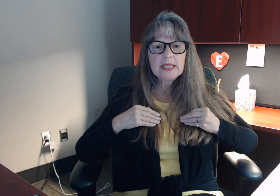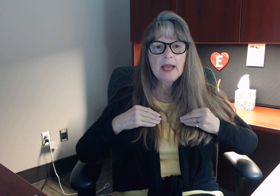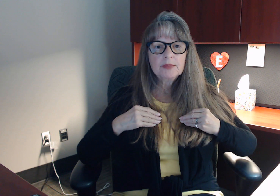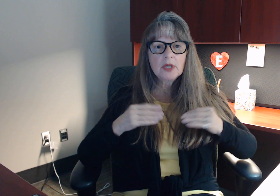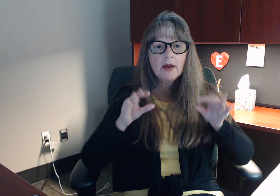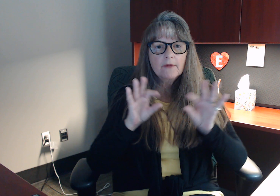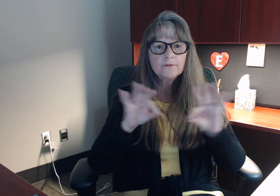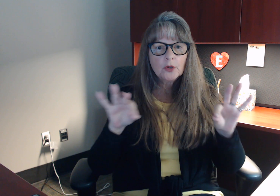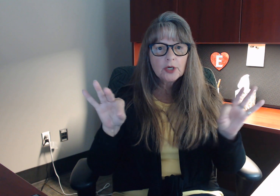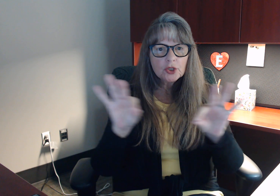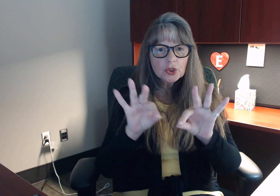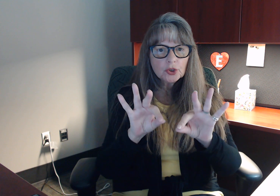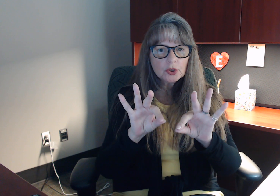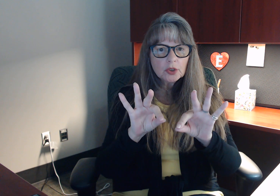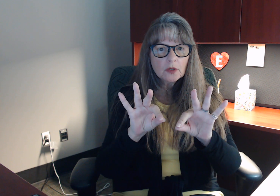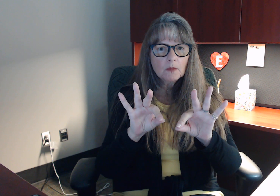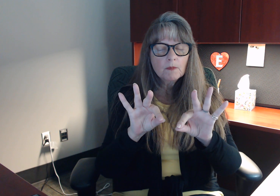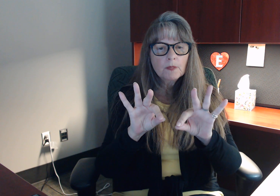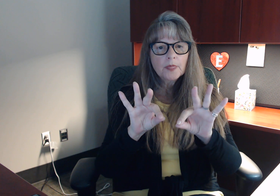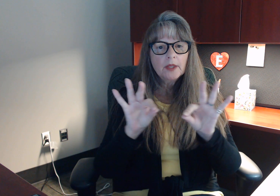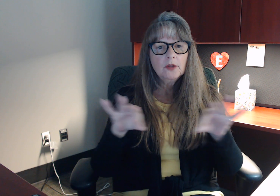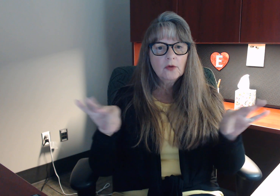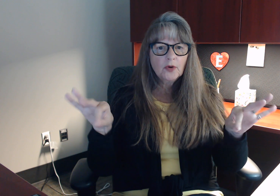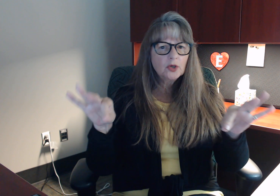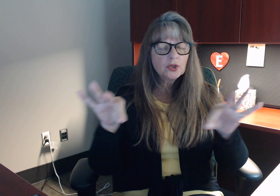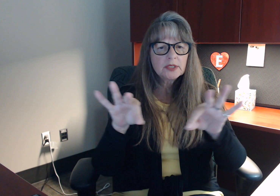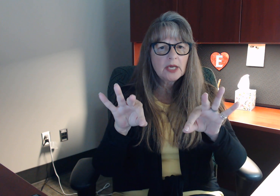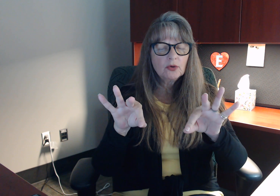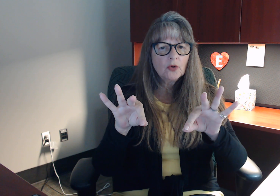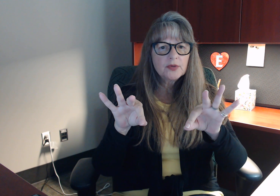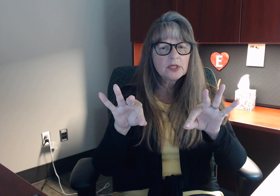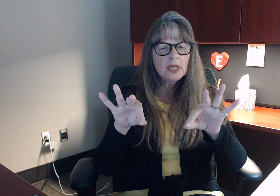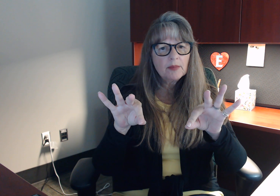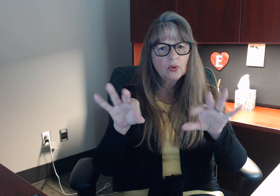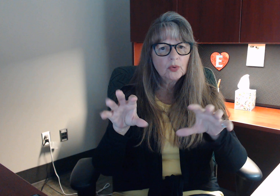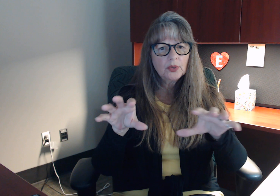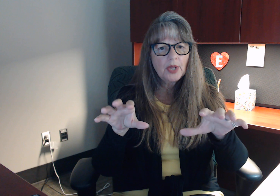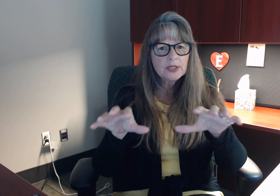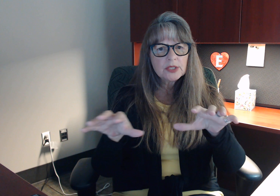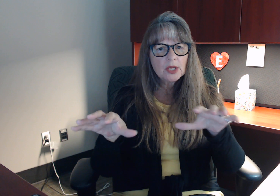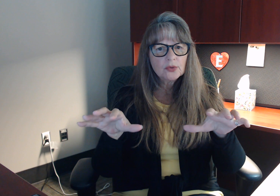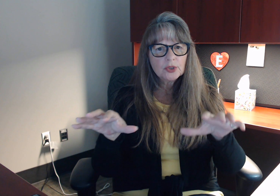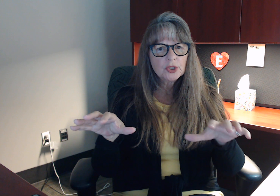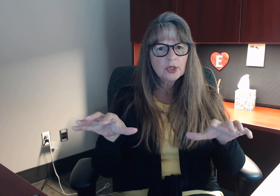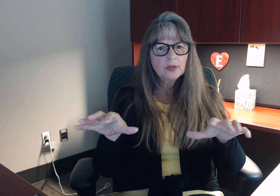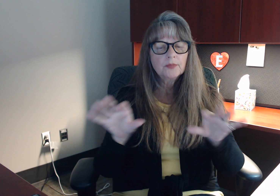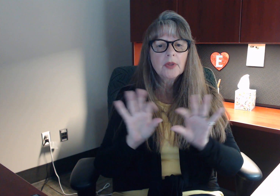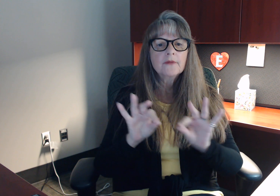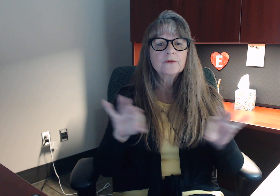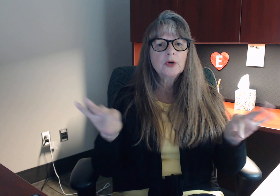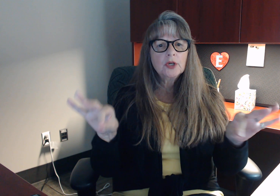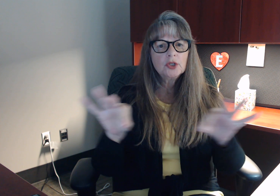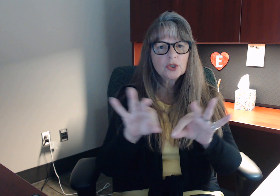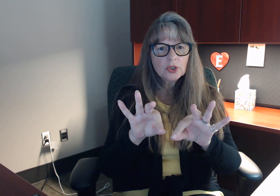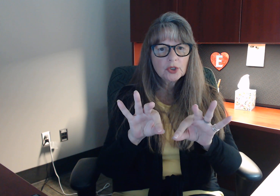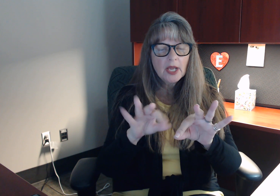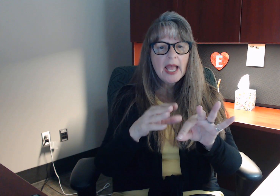accept furniture, furniture, because I don't know if it's a table or a nightstand or a chair, furniture